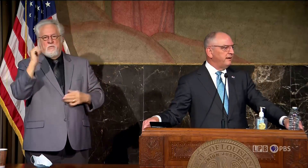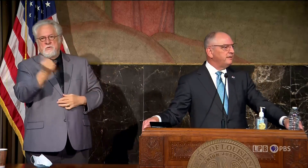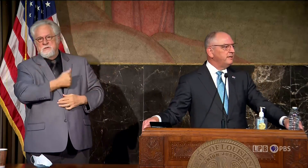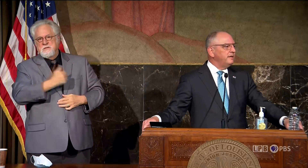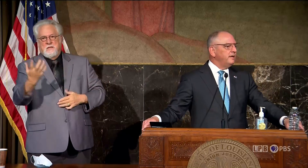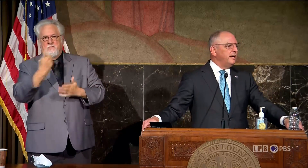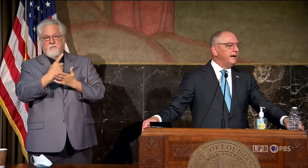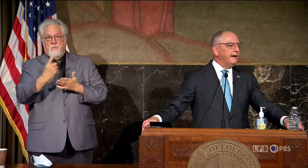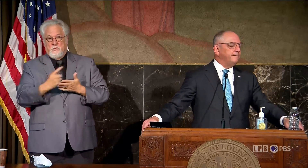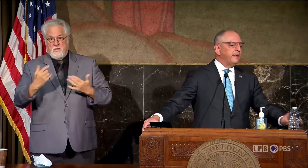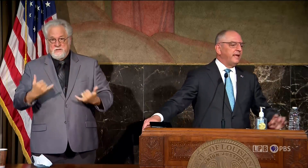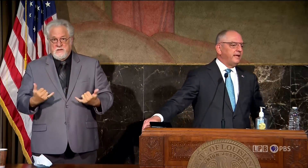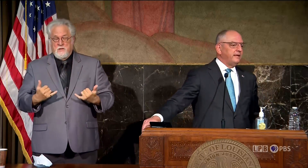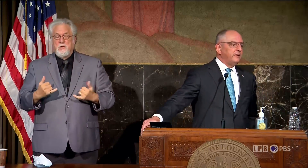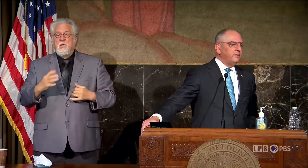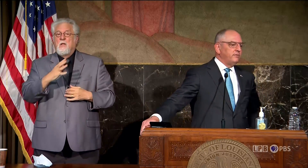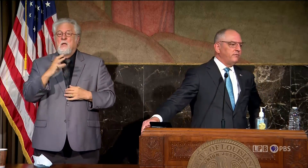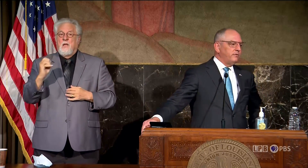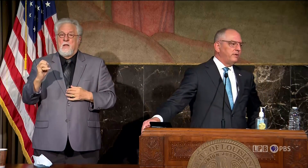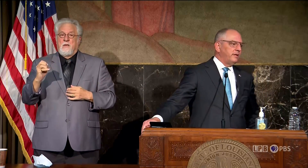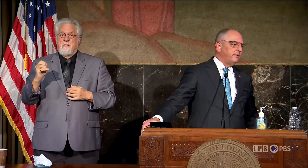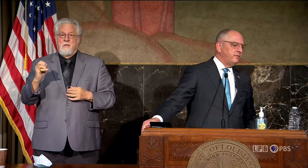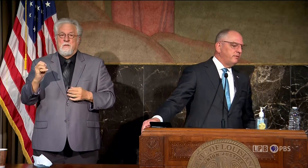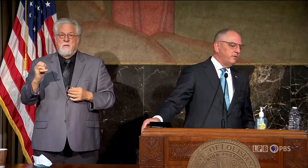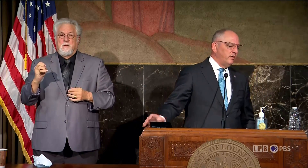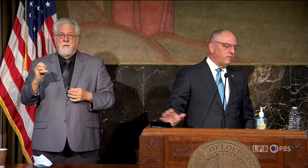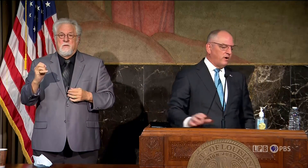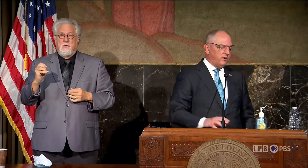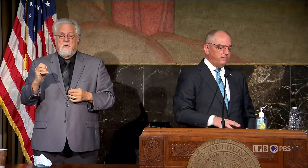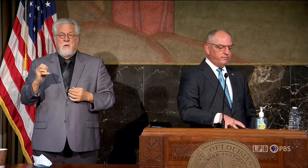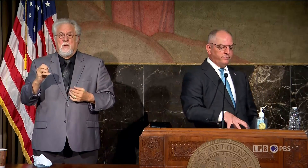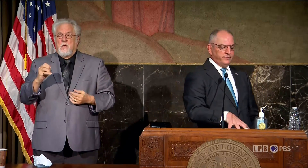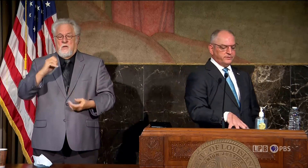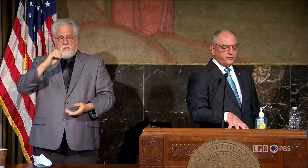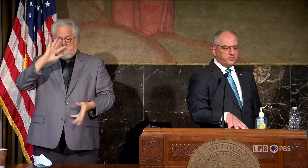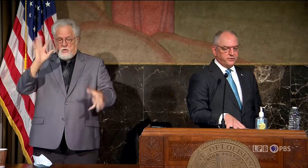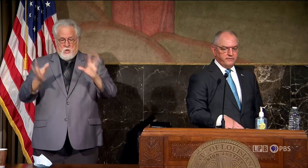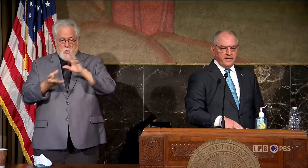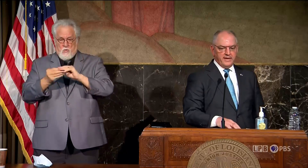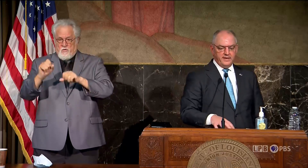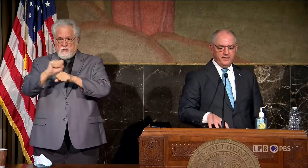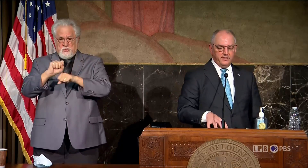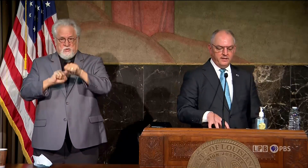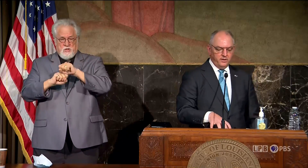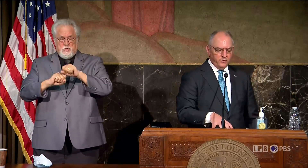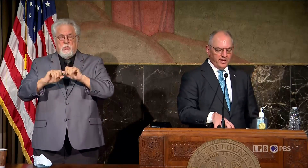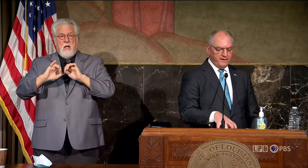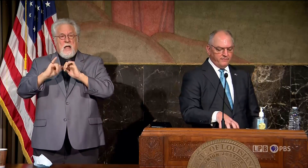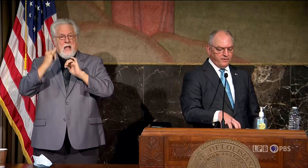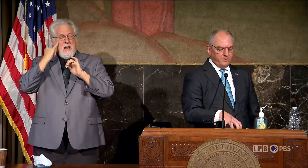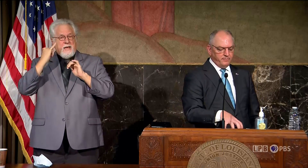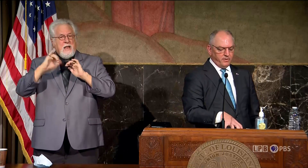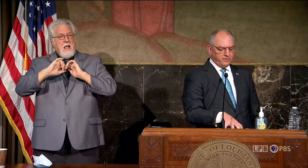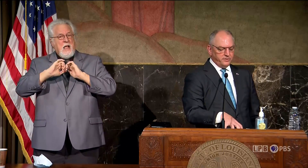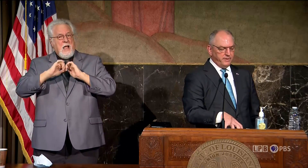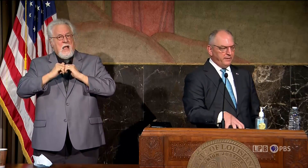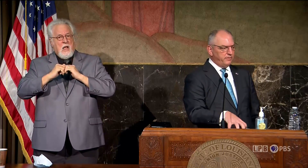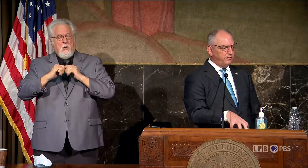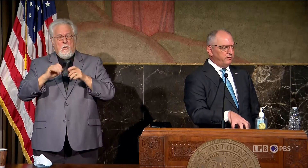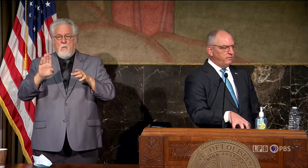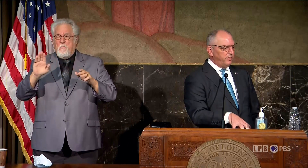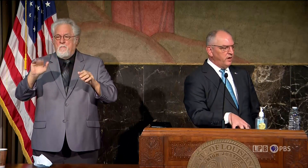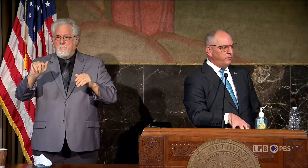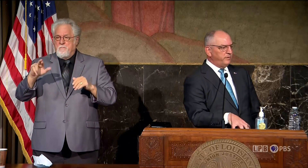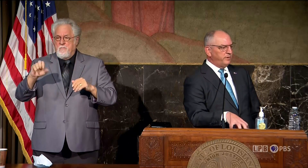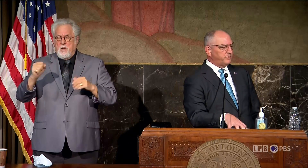weeks now. And the overall structure of the idea that you would have bars to be able